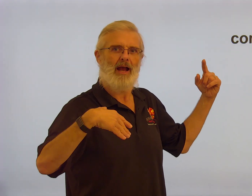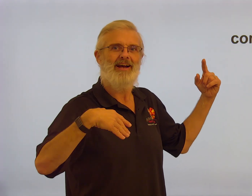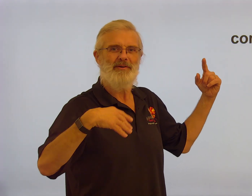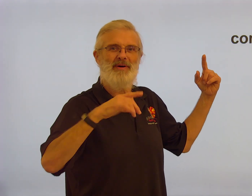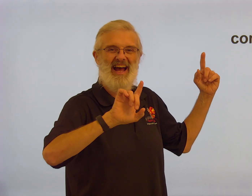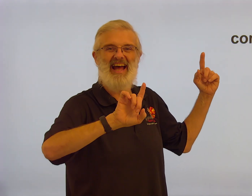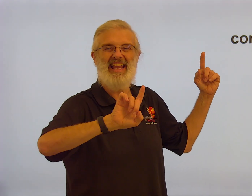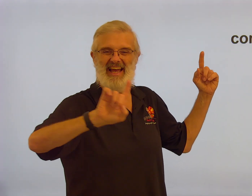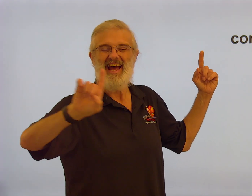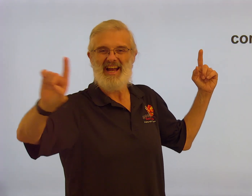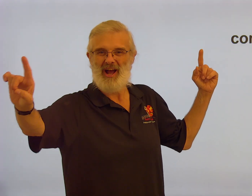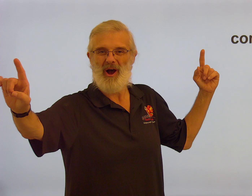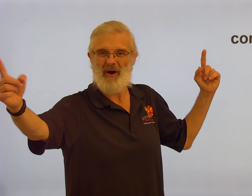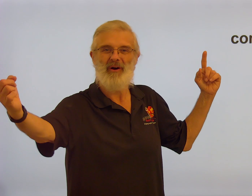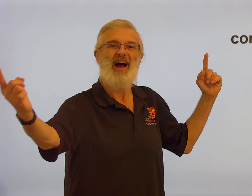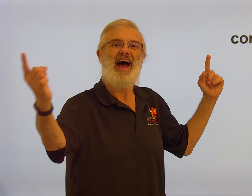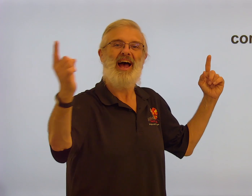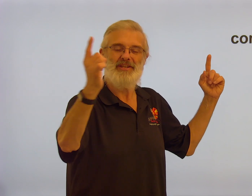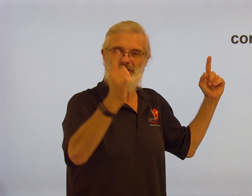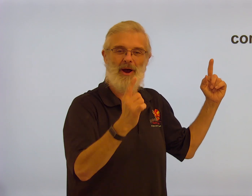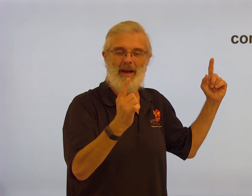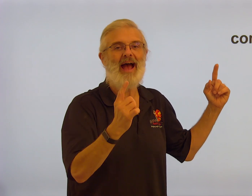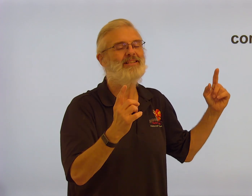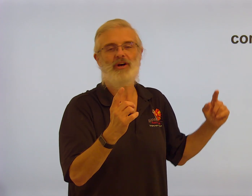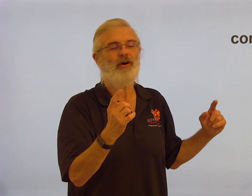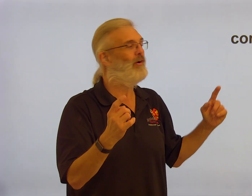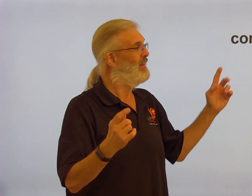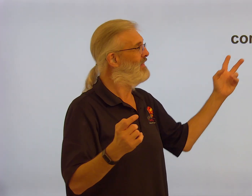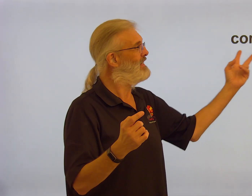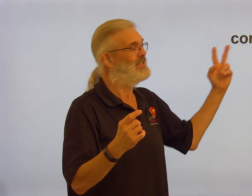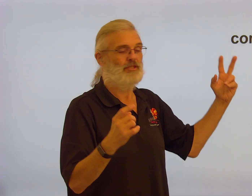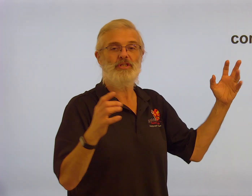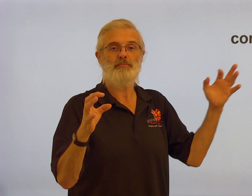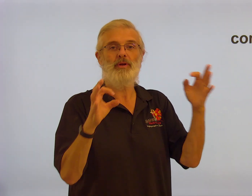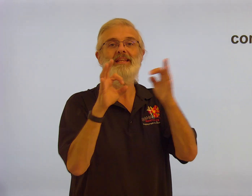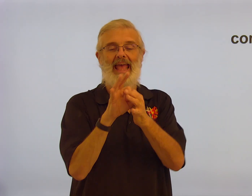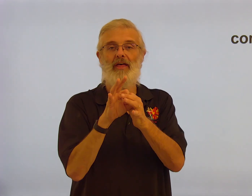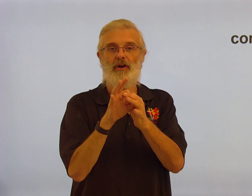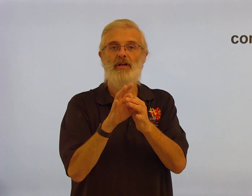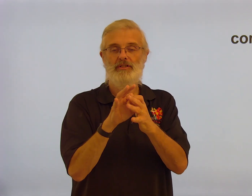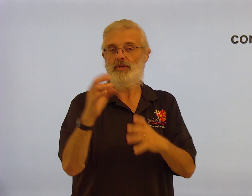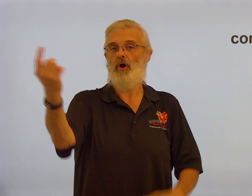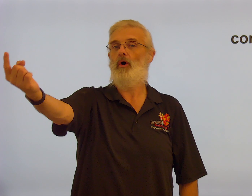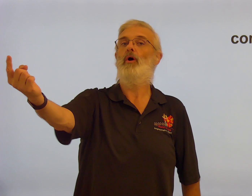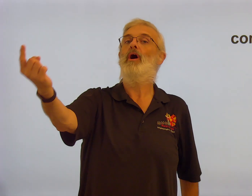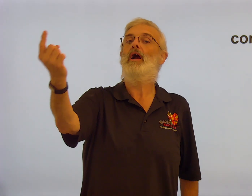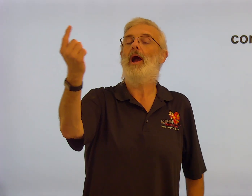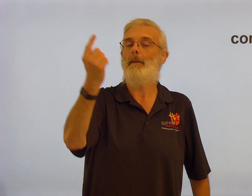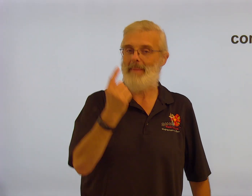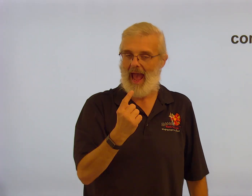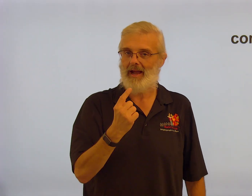go and you come back so this you just put it together so come back